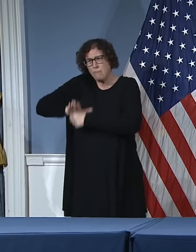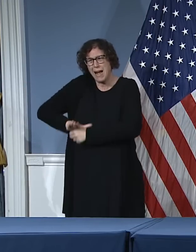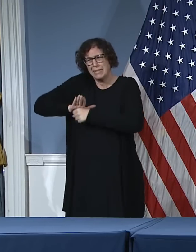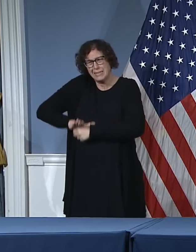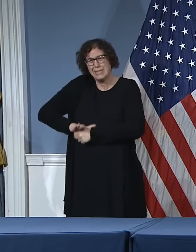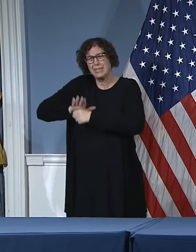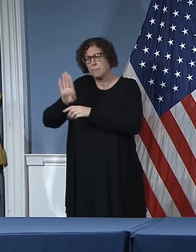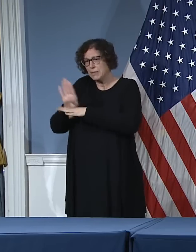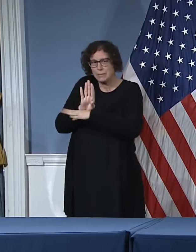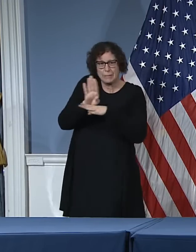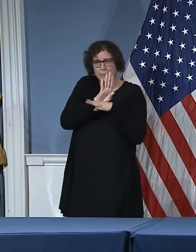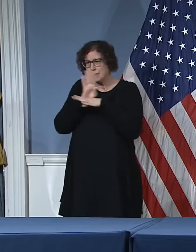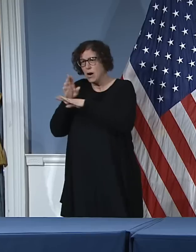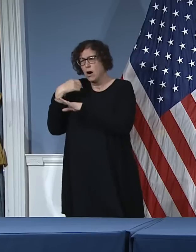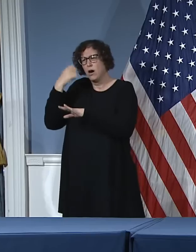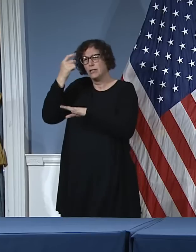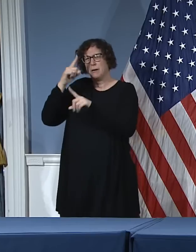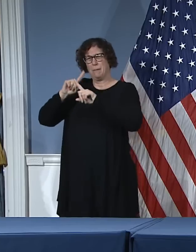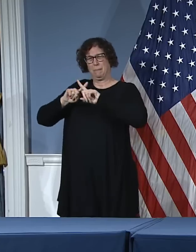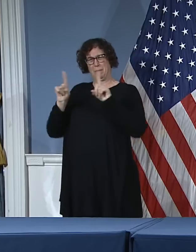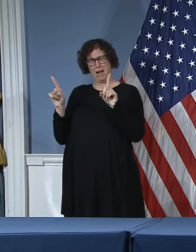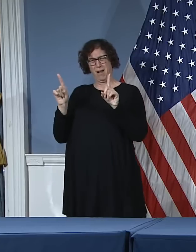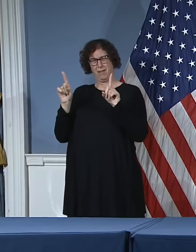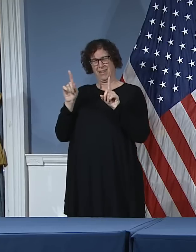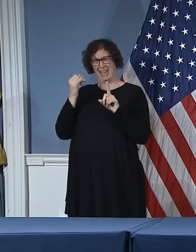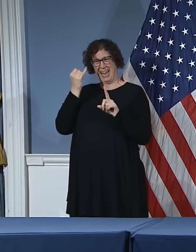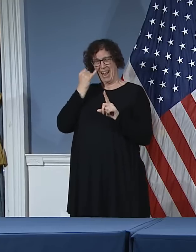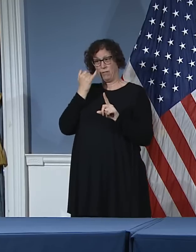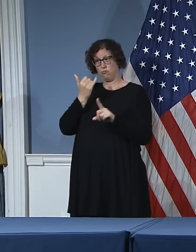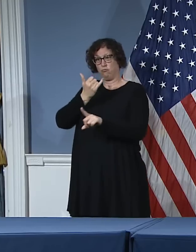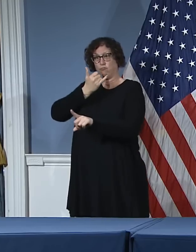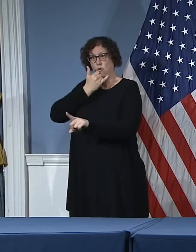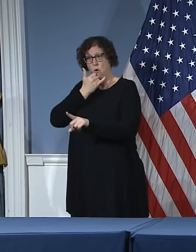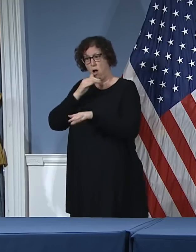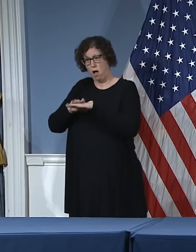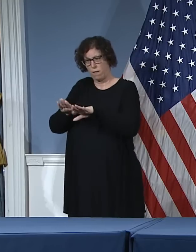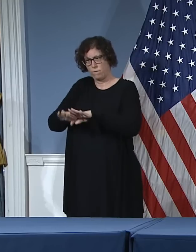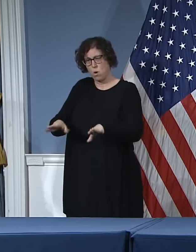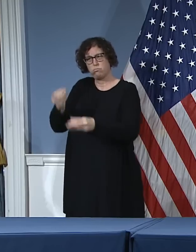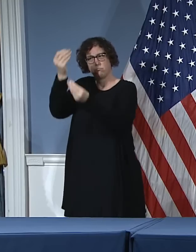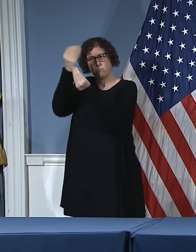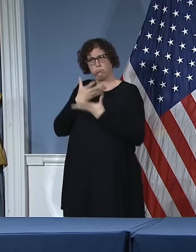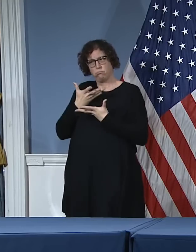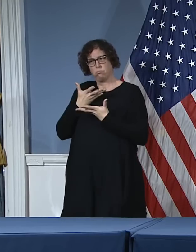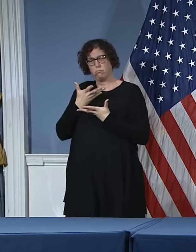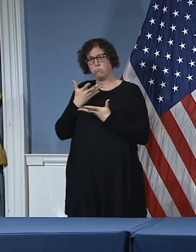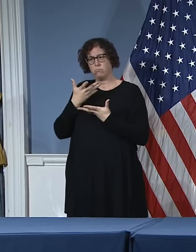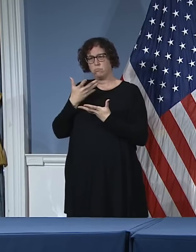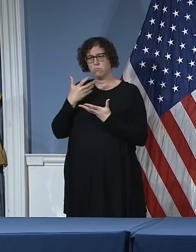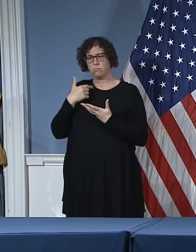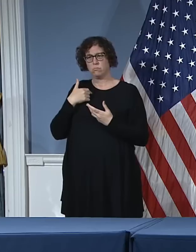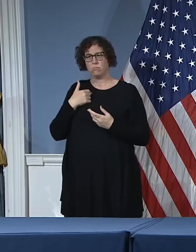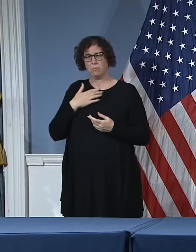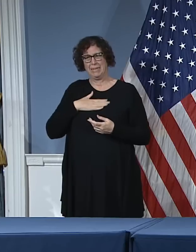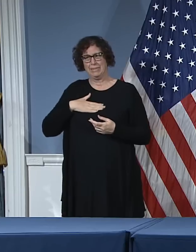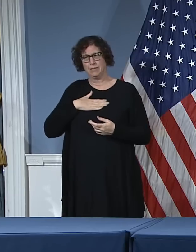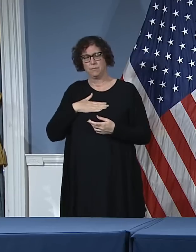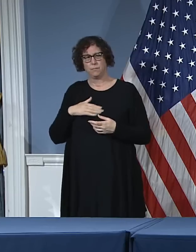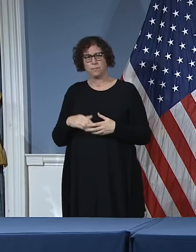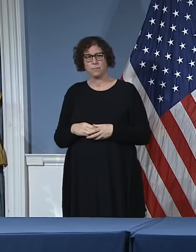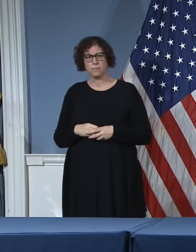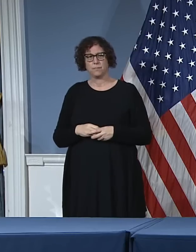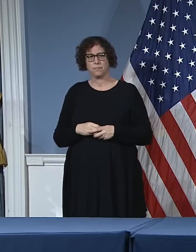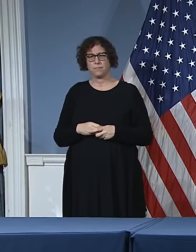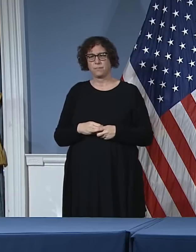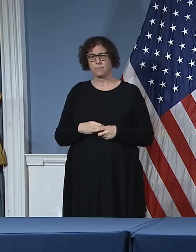10 days are going to get harder and harder, and we desperately need resupply. But we welcome from our colleagues in the media, if